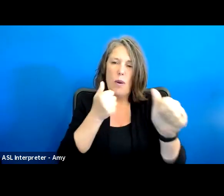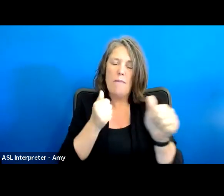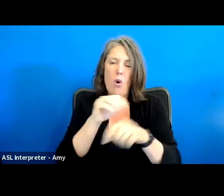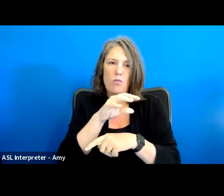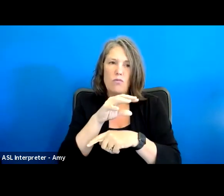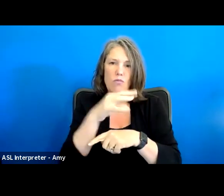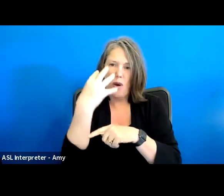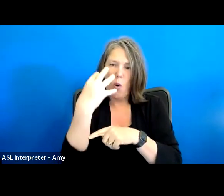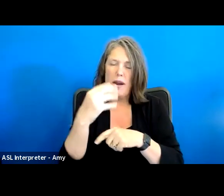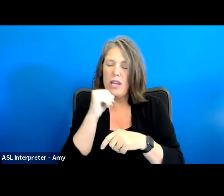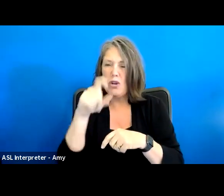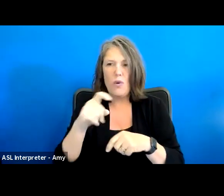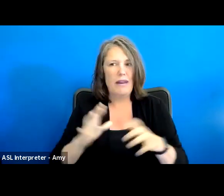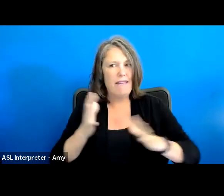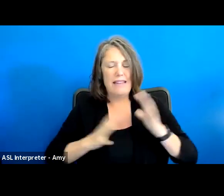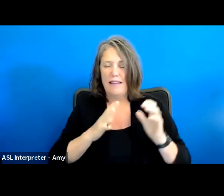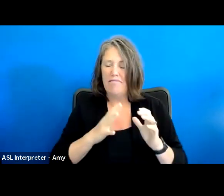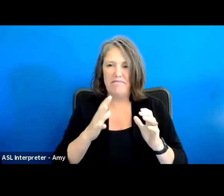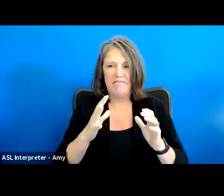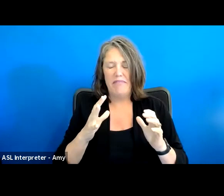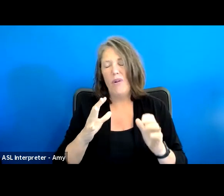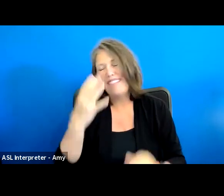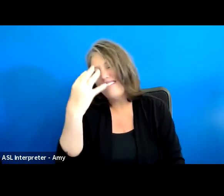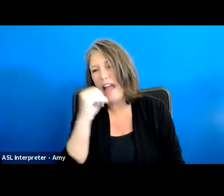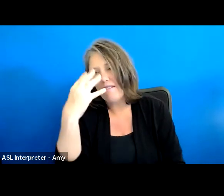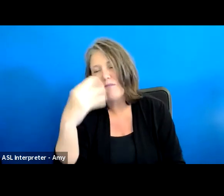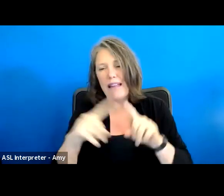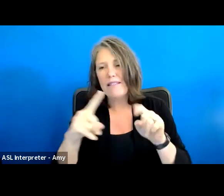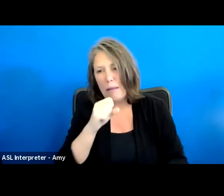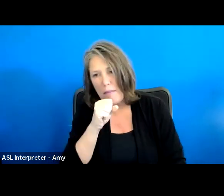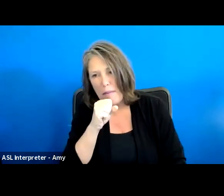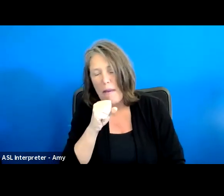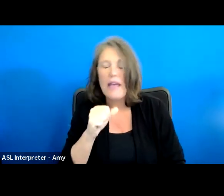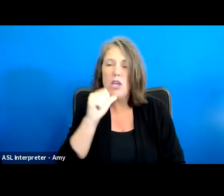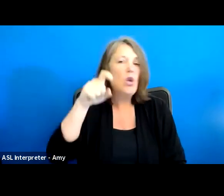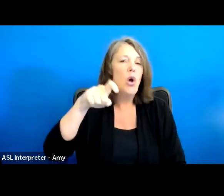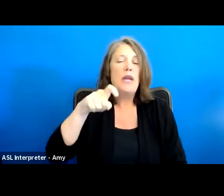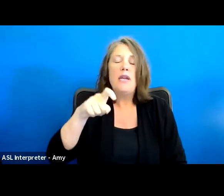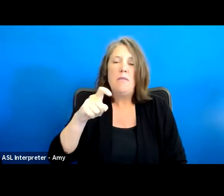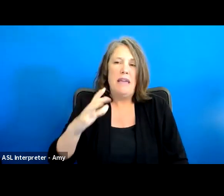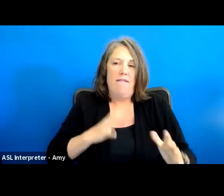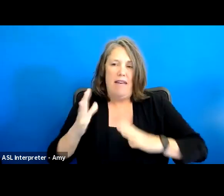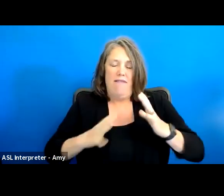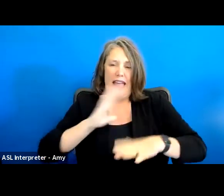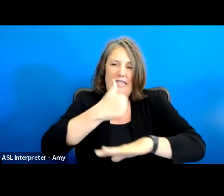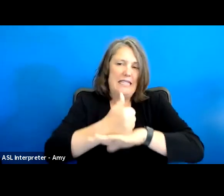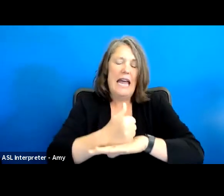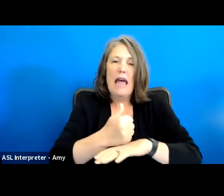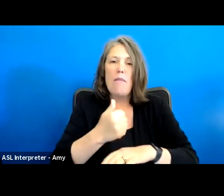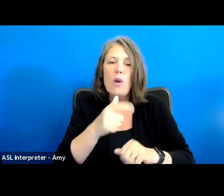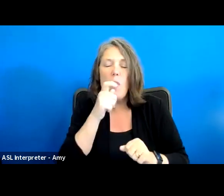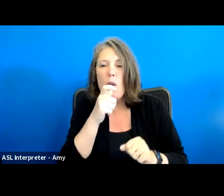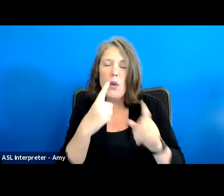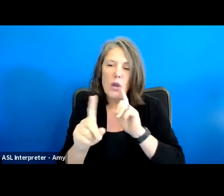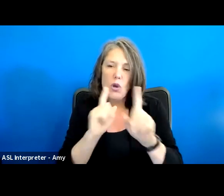You do not need a fancy setup. You do not need to be in the same room as the people you're interviewing, as the people you're talking with. You do not